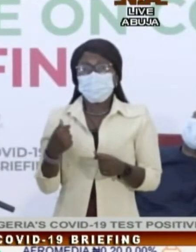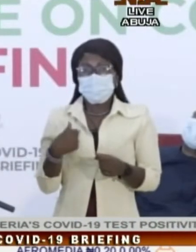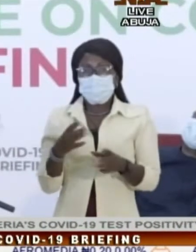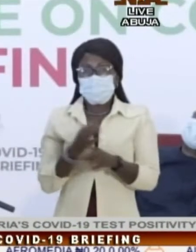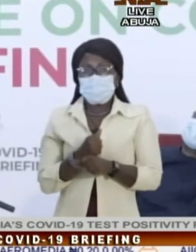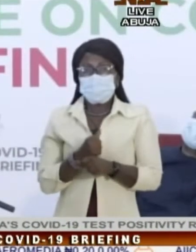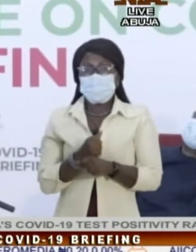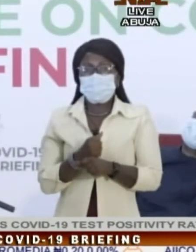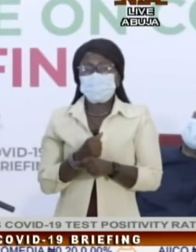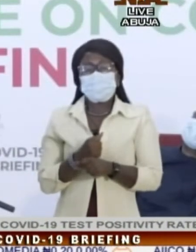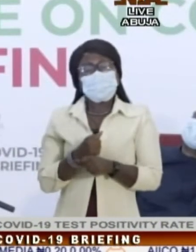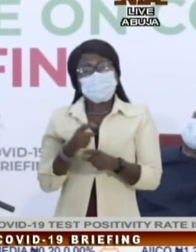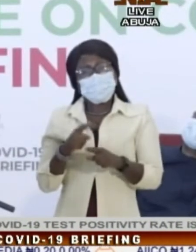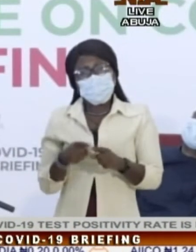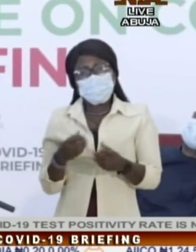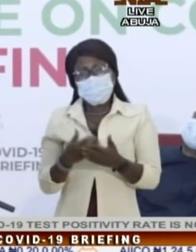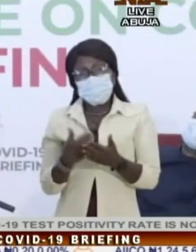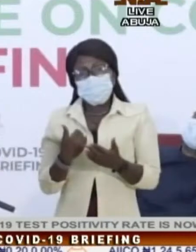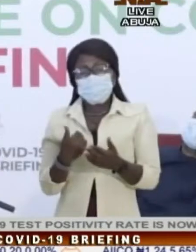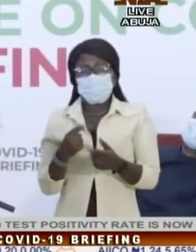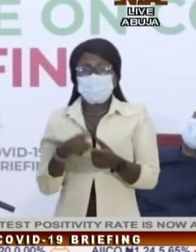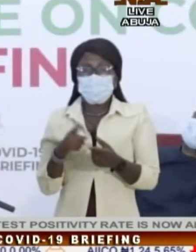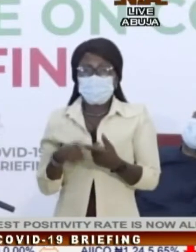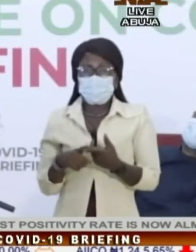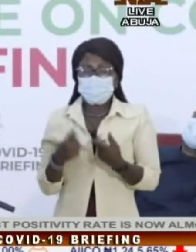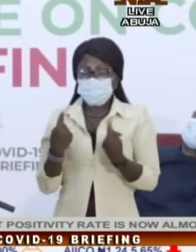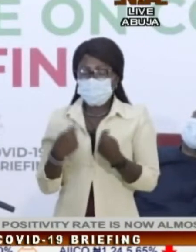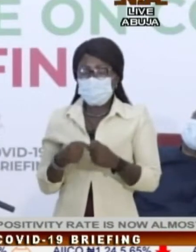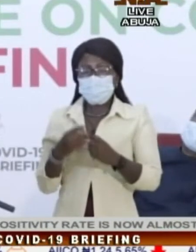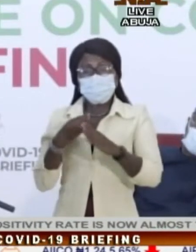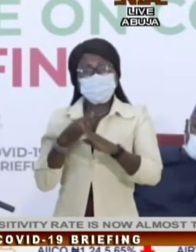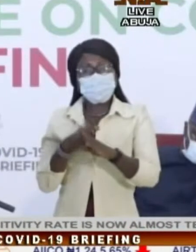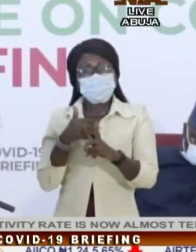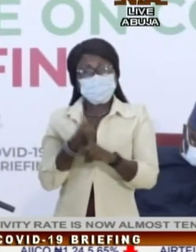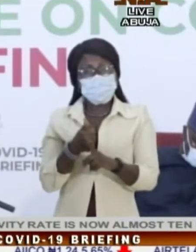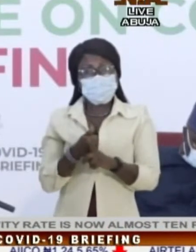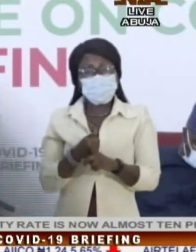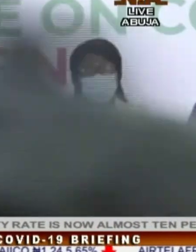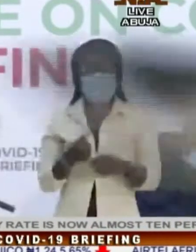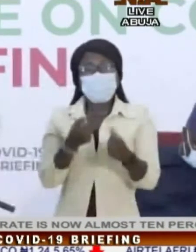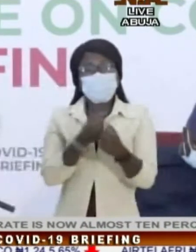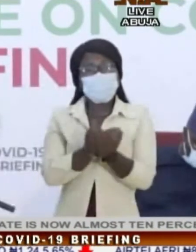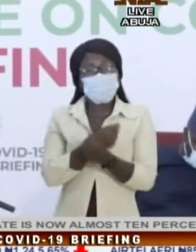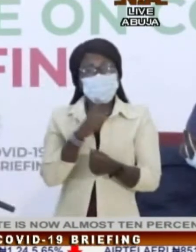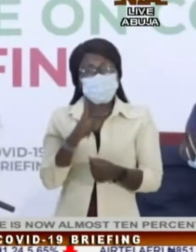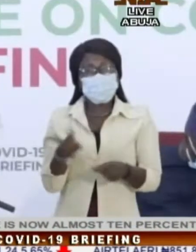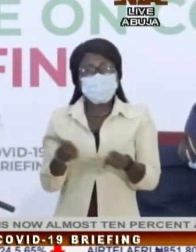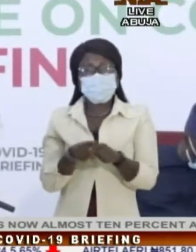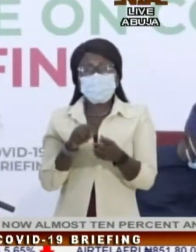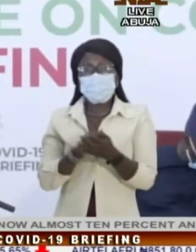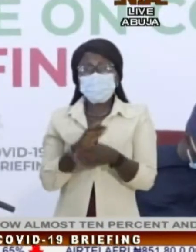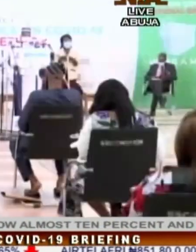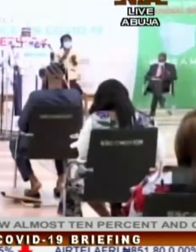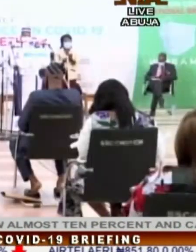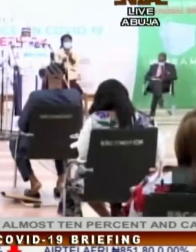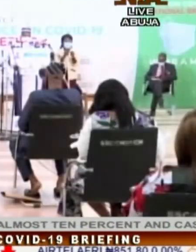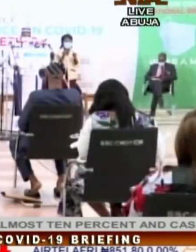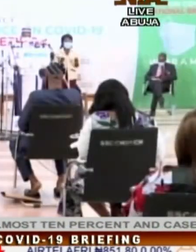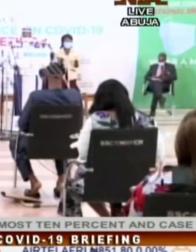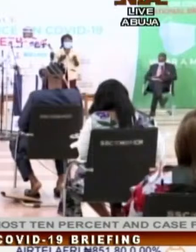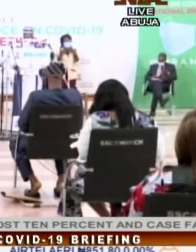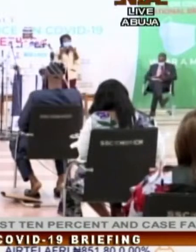gida. Idan muka ba a sannu a hankali, za mu ga bayan wannan cuta. Kar mu bari ta ga bayan mu. Allah ya kiyaye. Mun